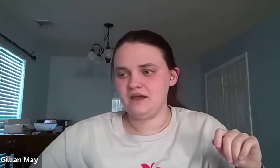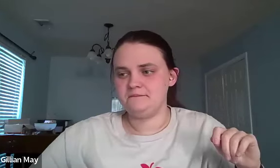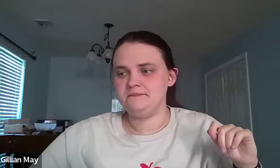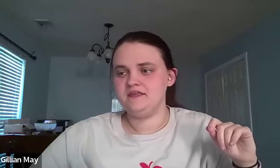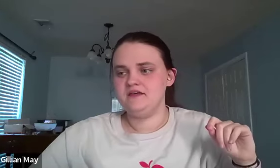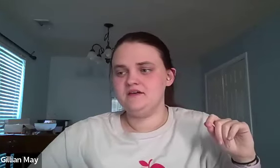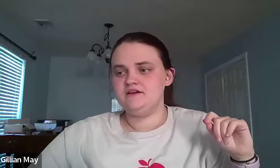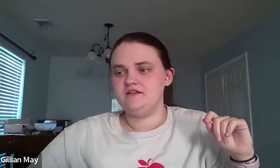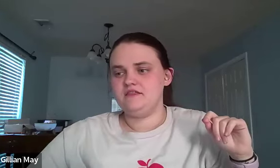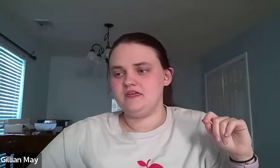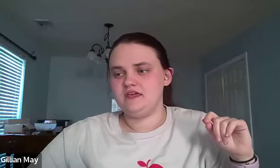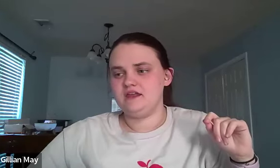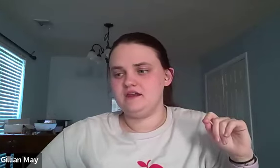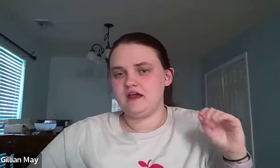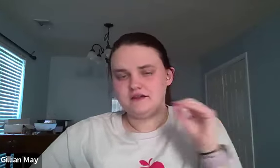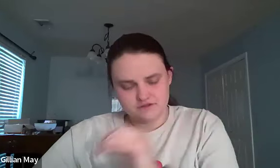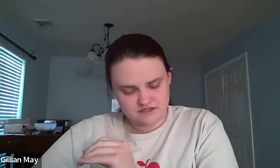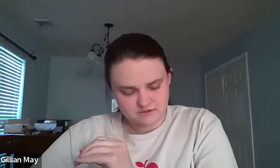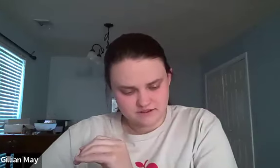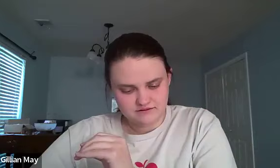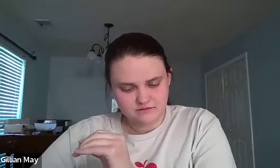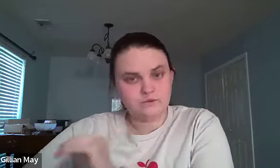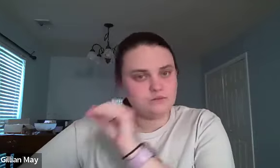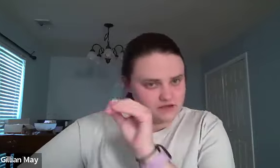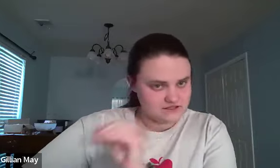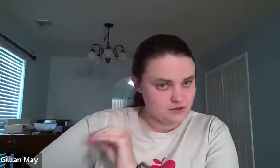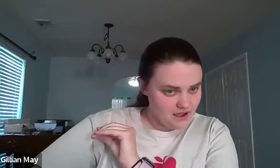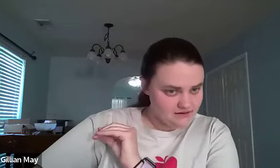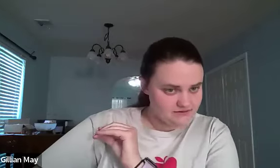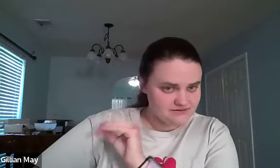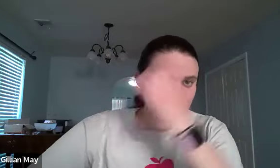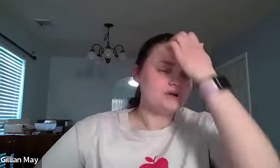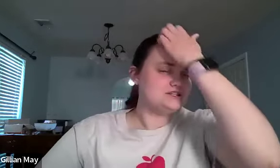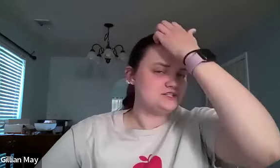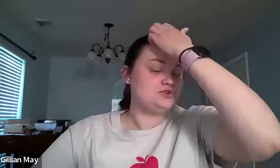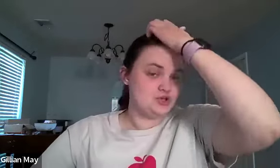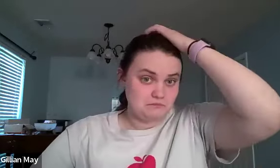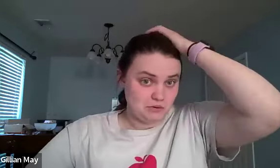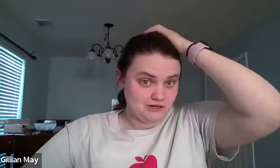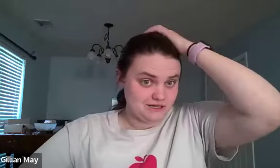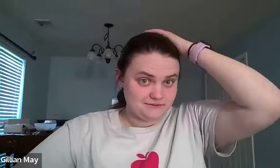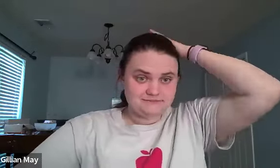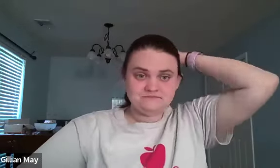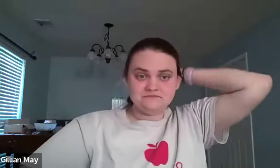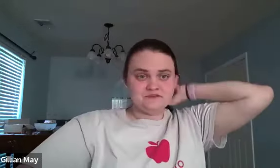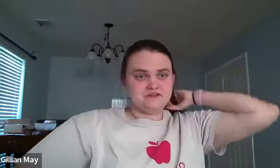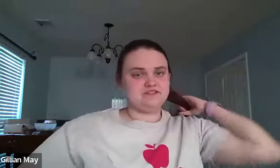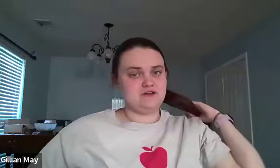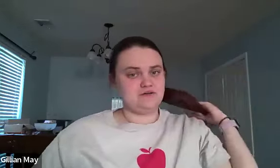Okay. Then after this one, we will pause and go back. We're going to do good morning. So